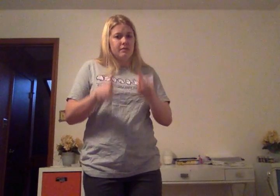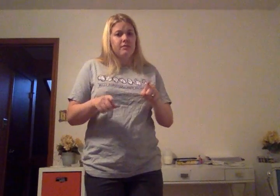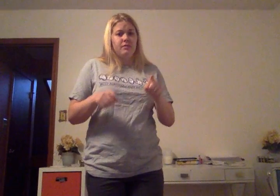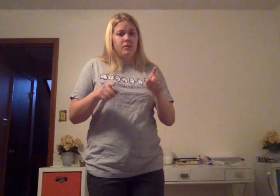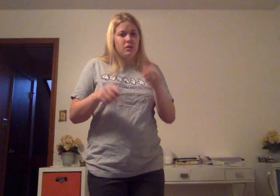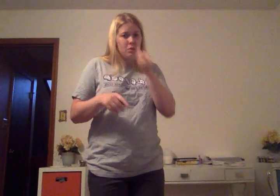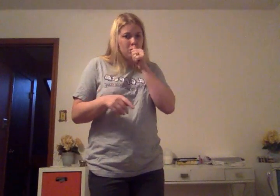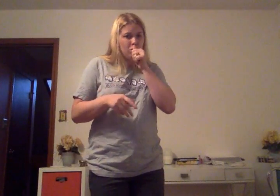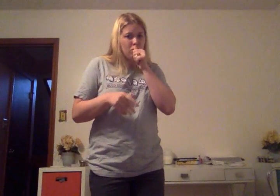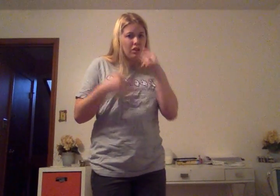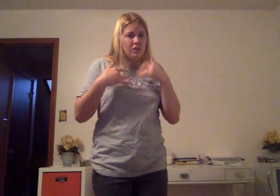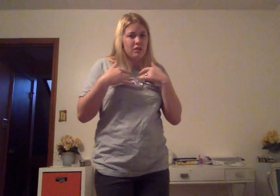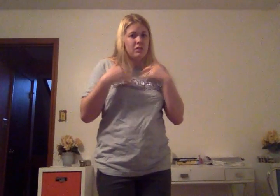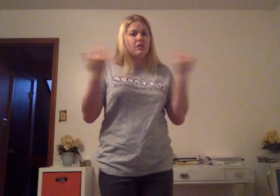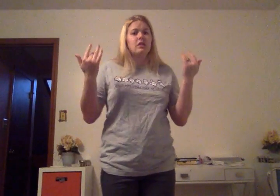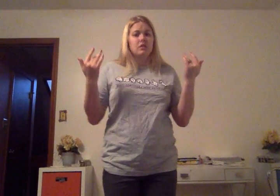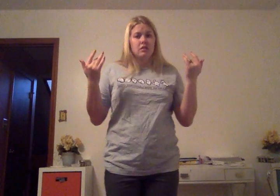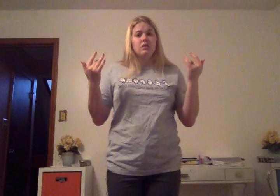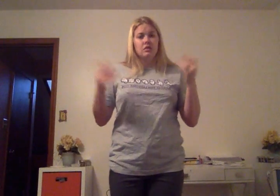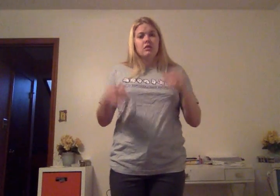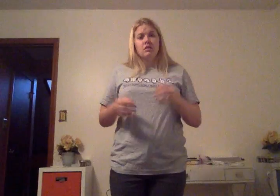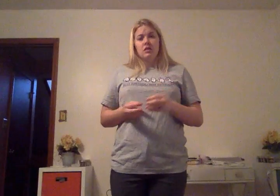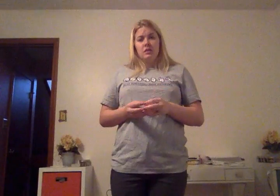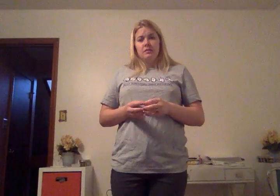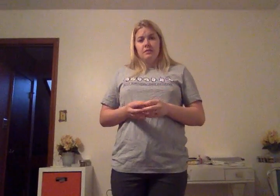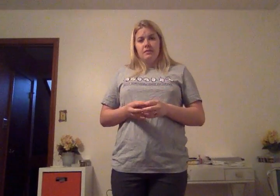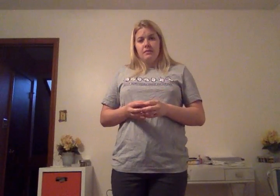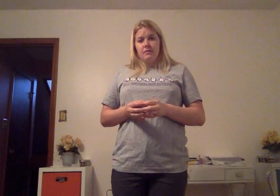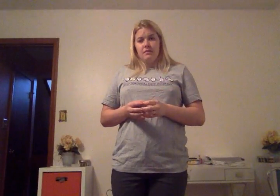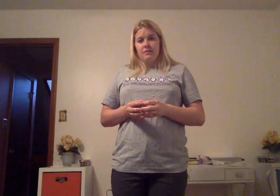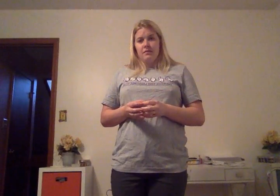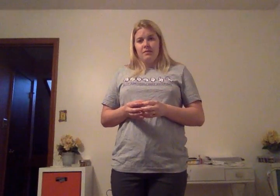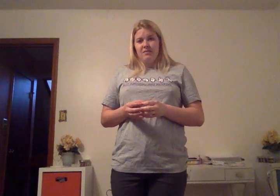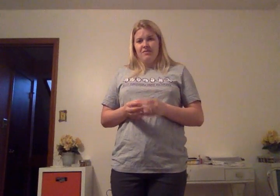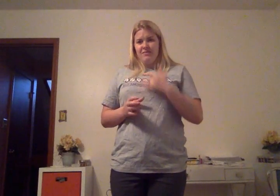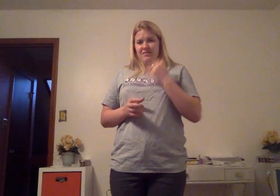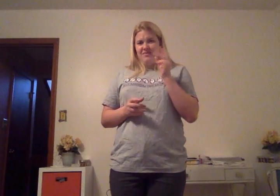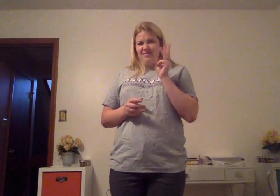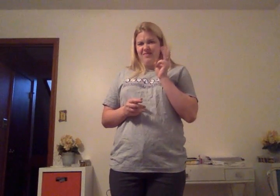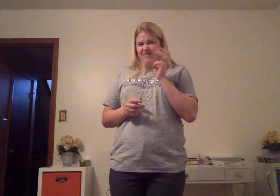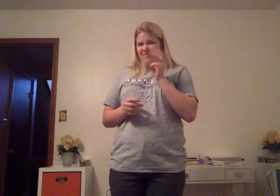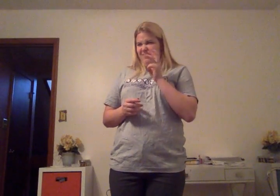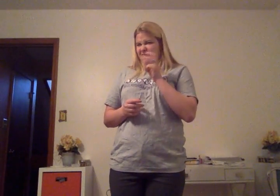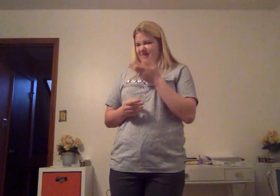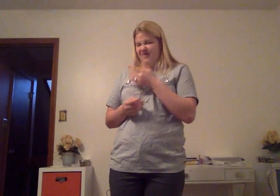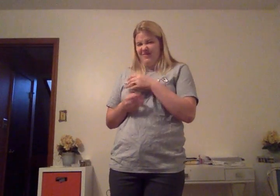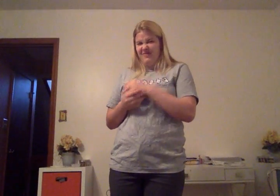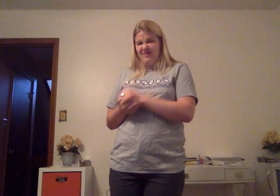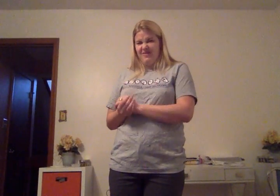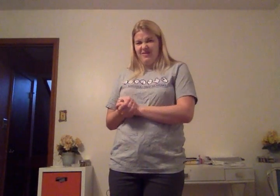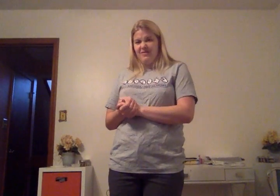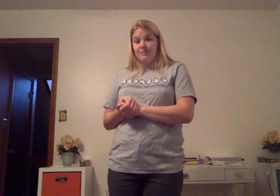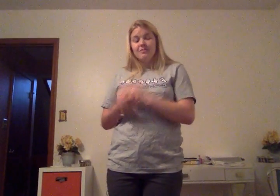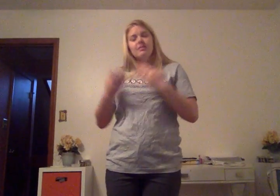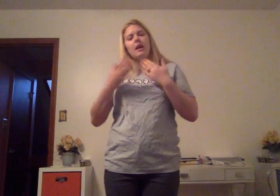thankfully, between us for a while, so it's a little, weird. Yeah, it's nerve-wracking a little bit. It's a bit weird. Yeah. We're happy to be here. Feels strange